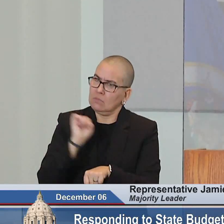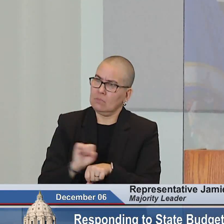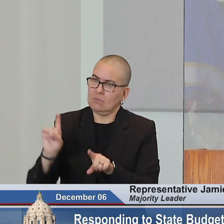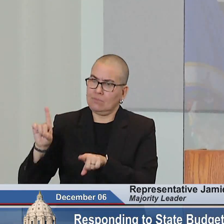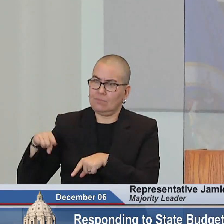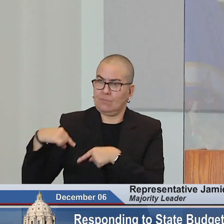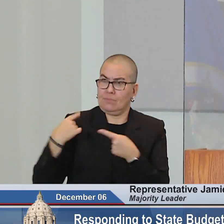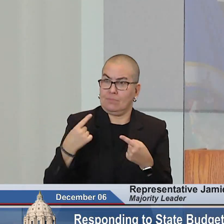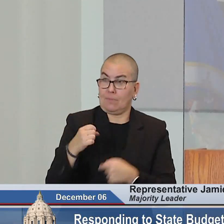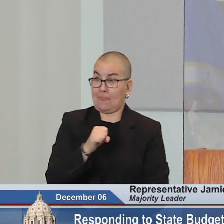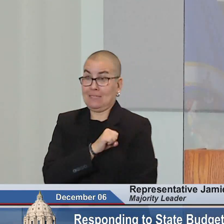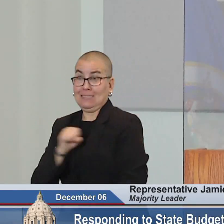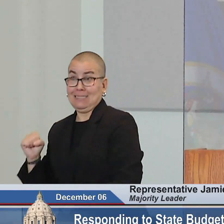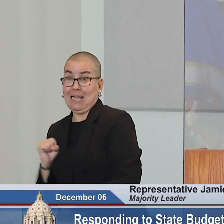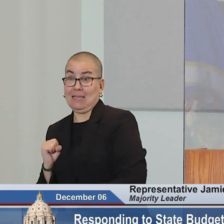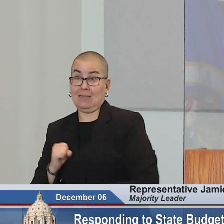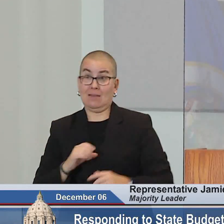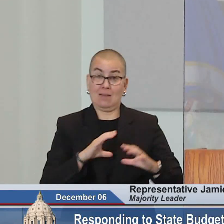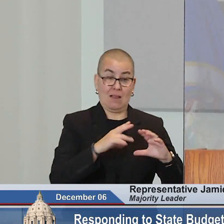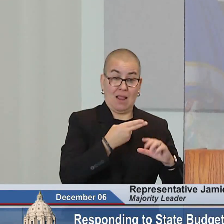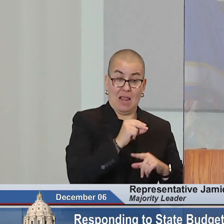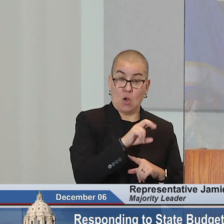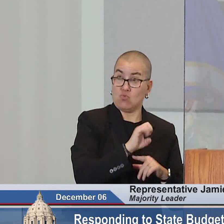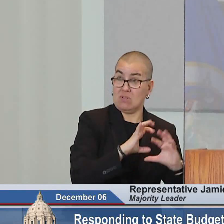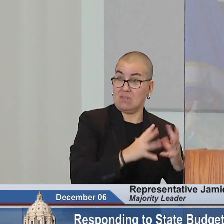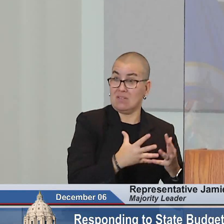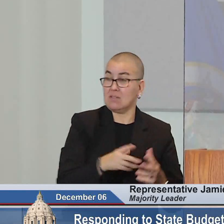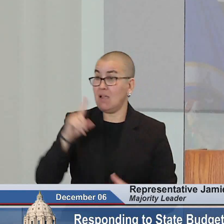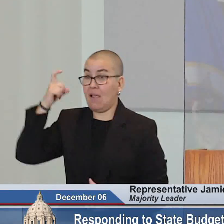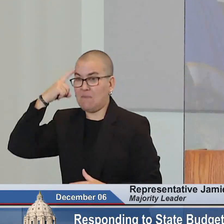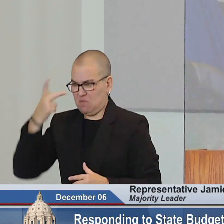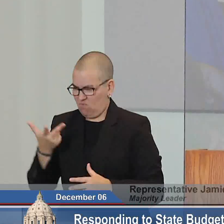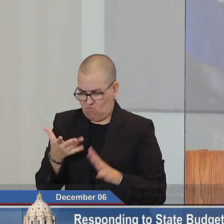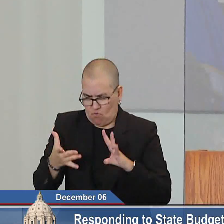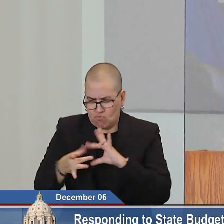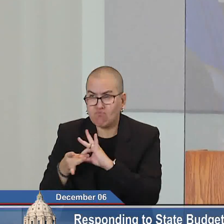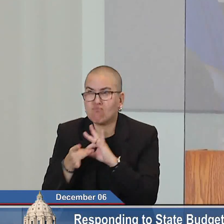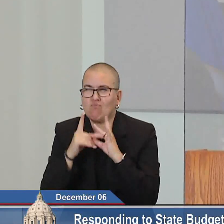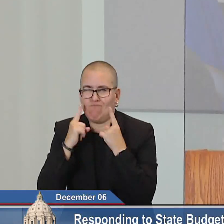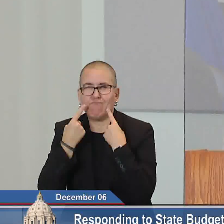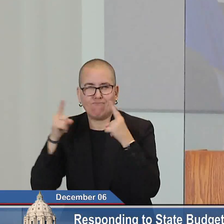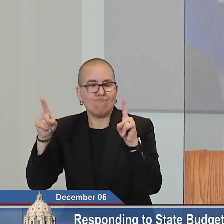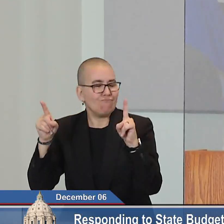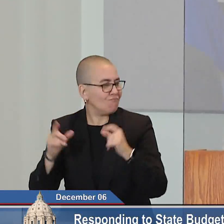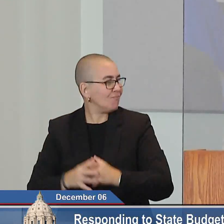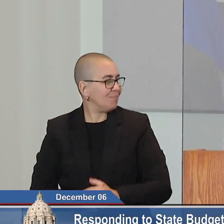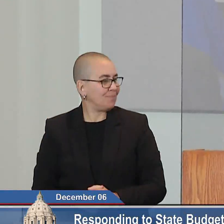we share with Minnesotans, and we're ready to achieve big things. And with that, we're happy to take any questions.